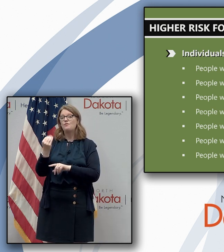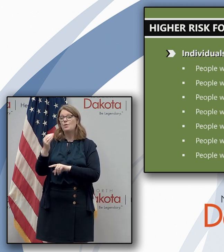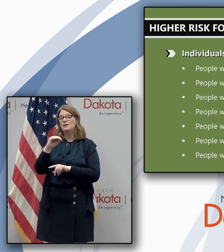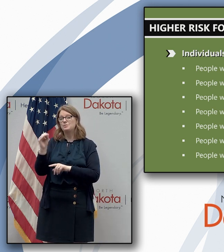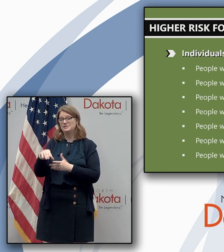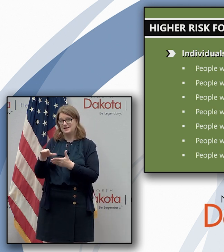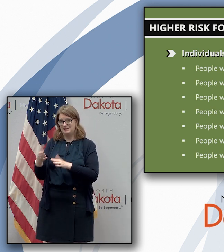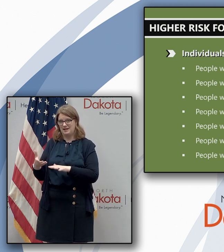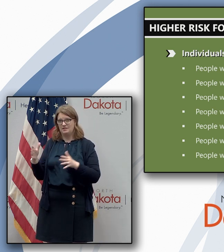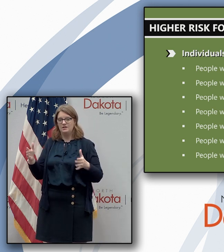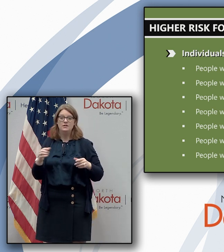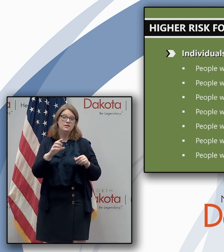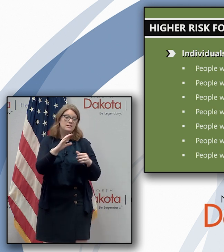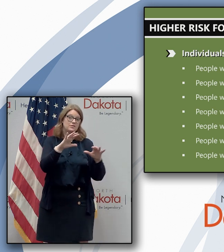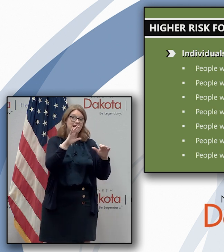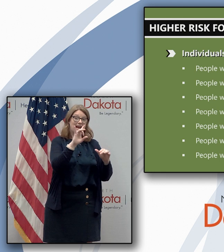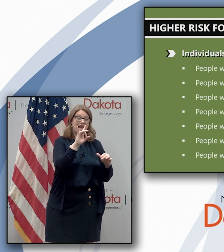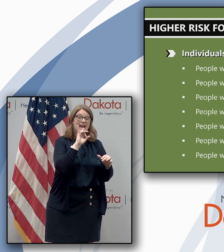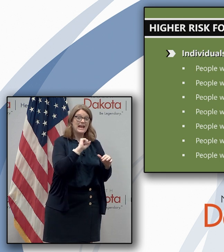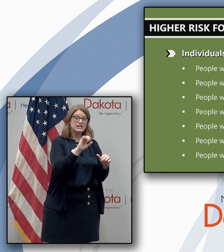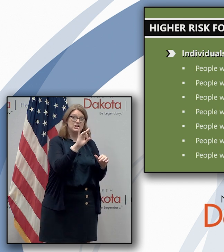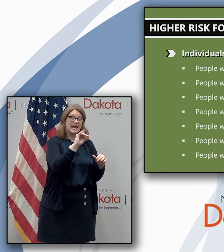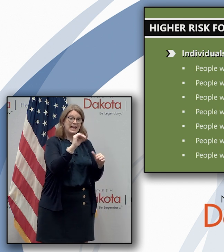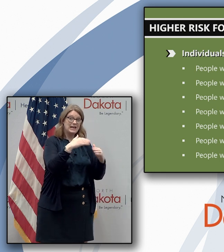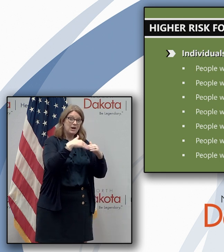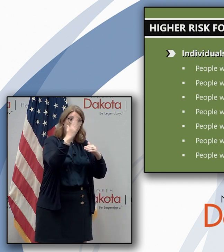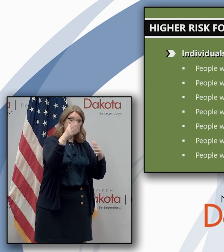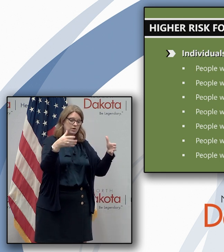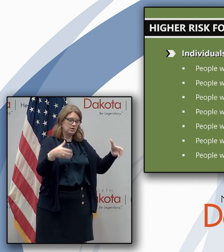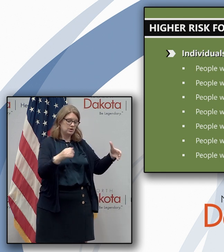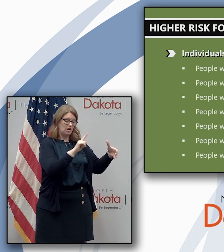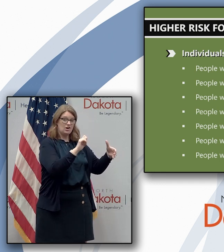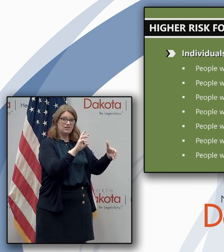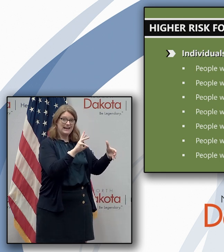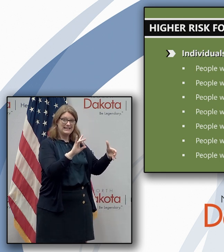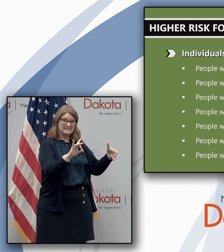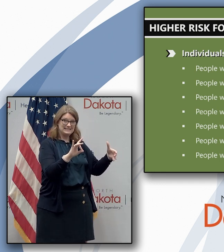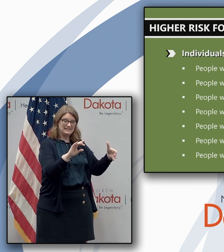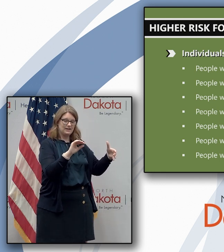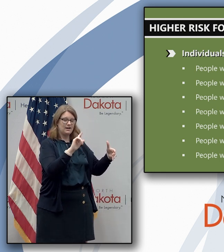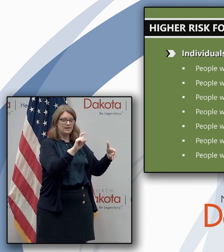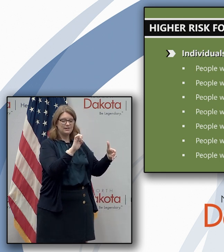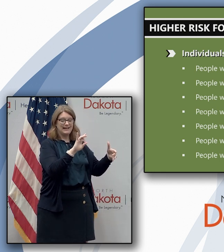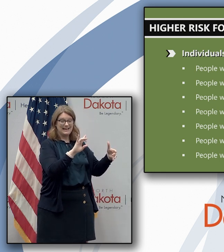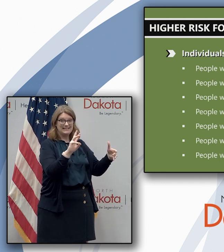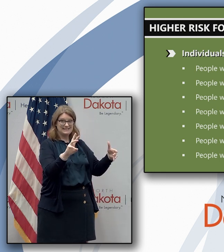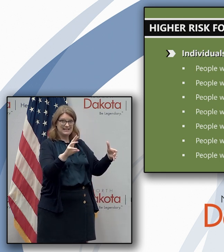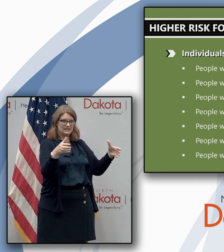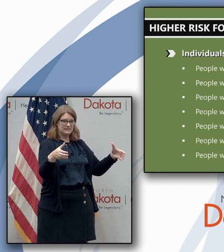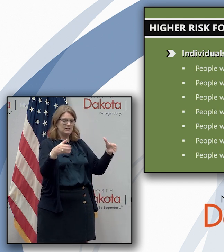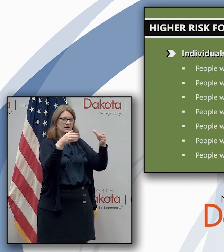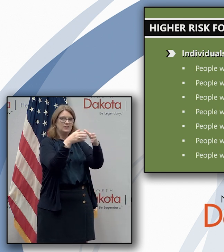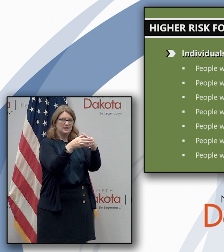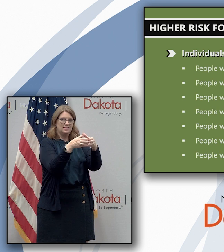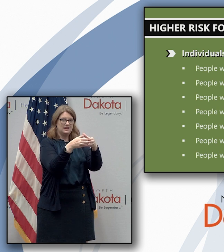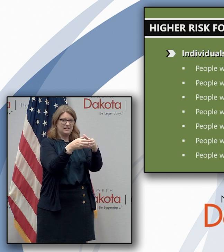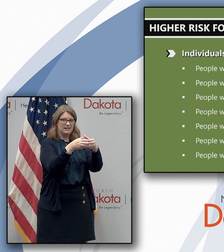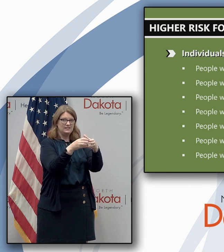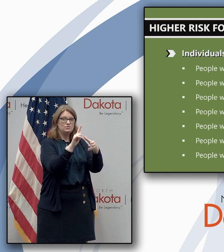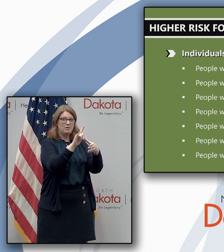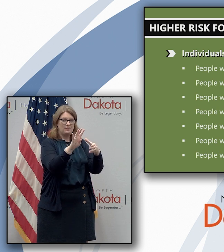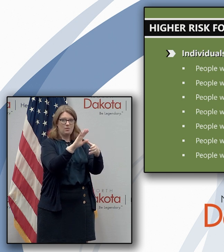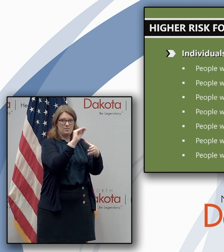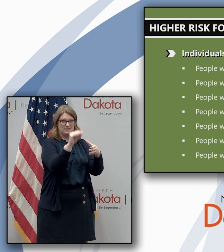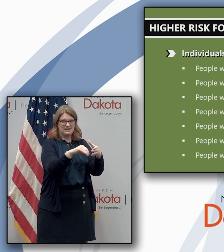their 80s or older, we had 186 cases, and 45% of those individuals passed, or